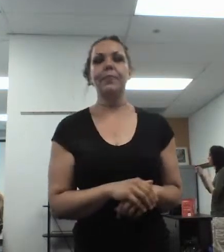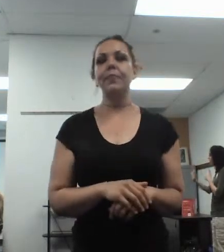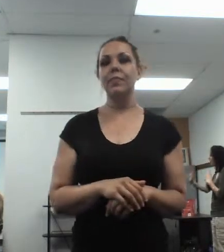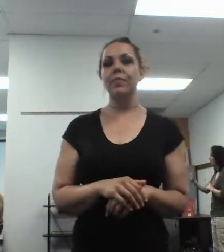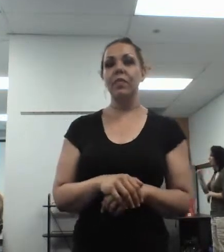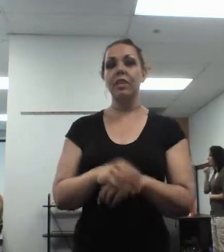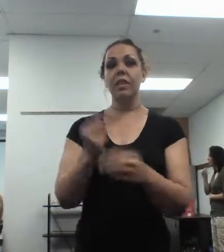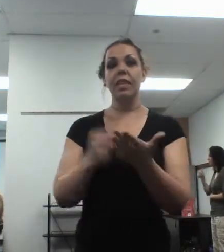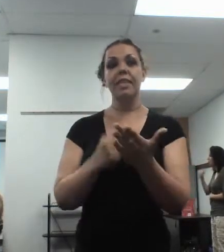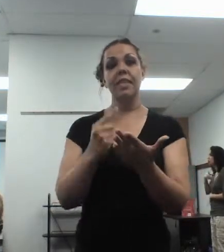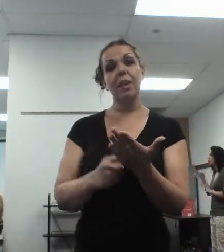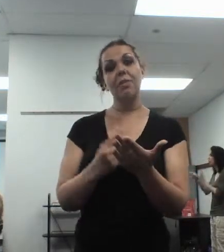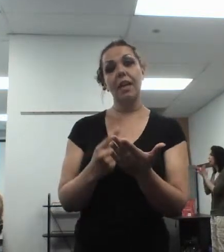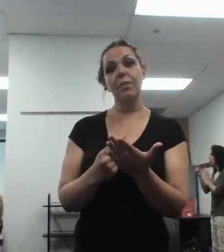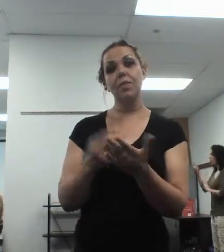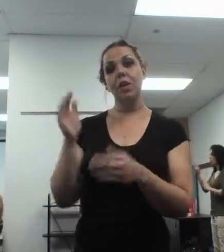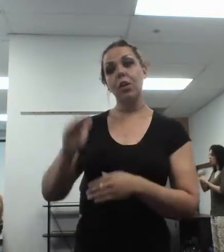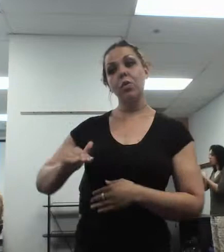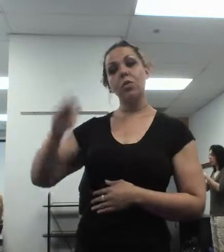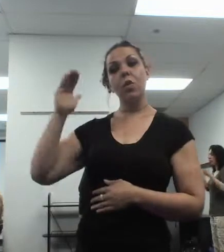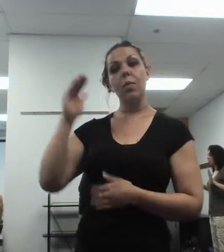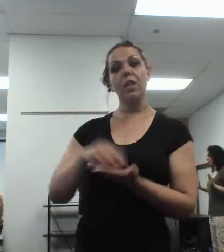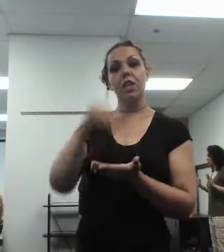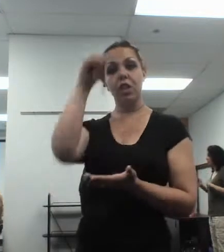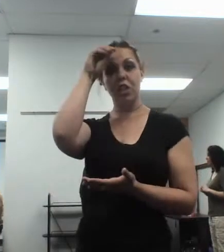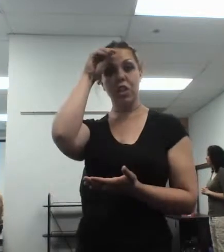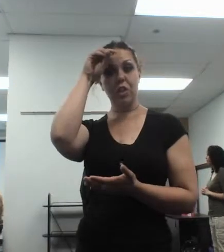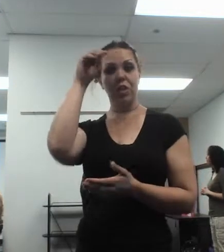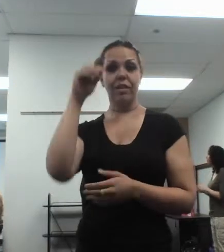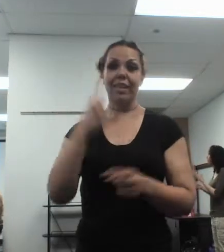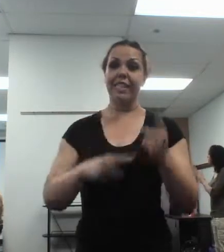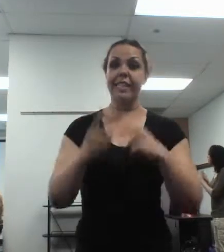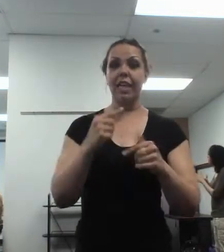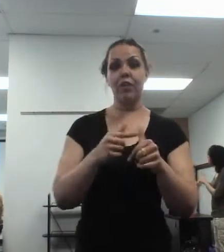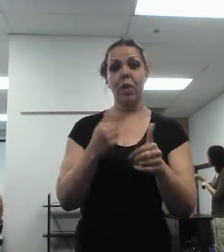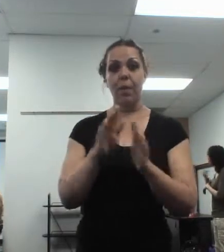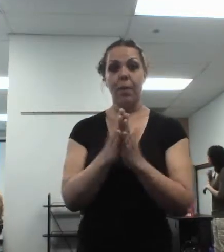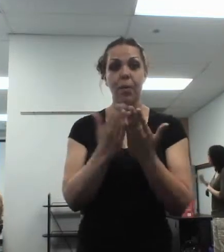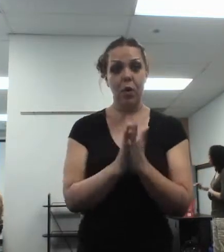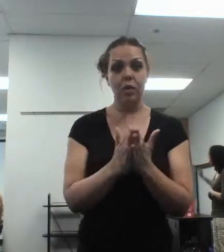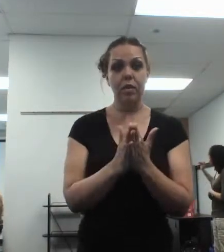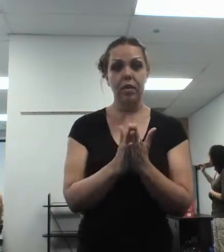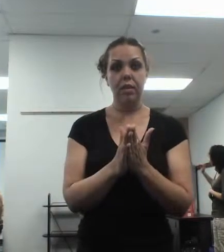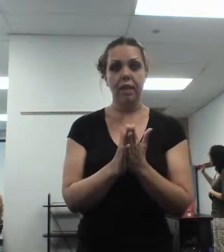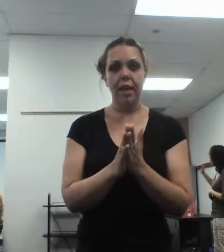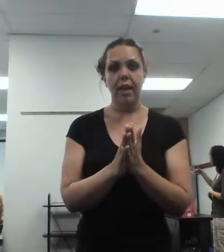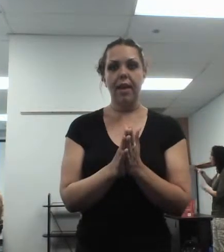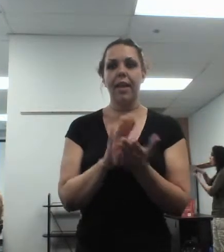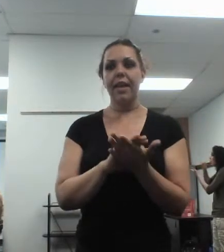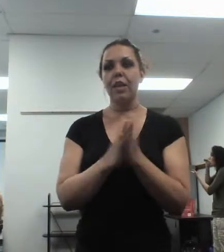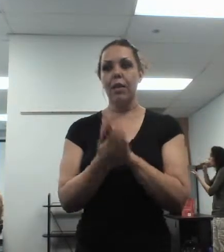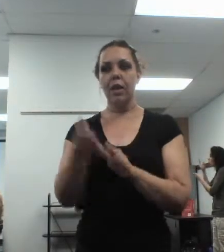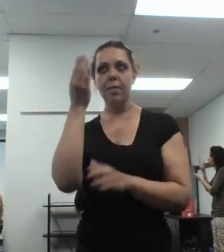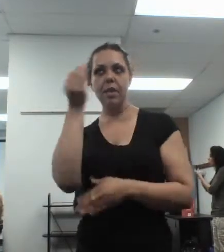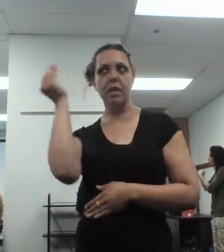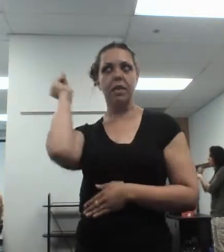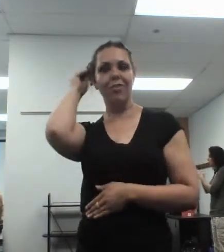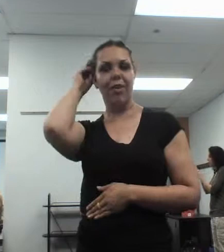Sometimes we grow up learning a few signs out of a book or something, and they become ingrained, and what we're signing is really an